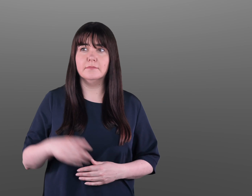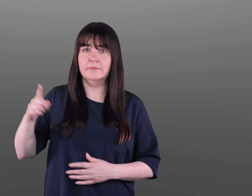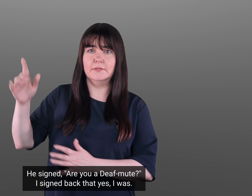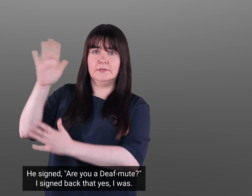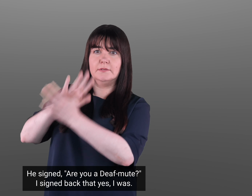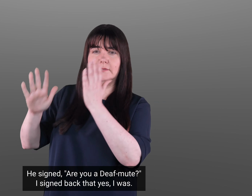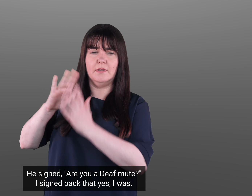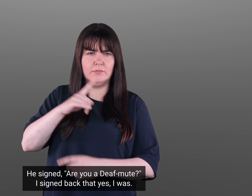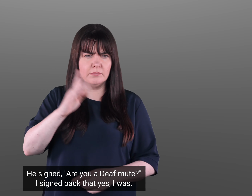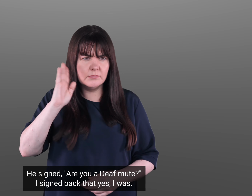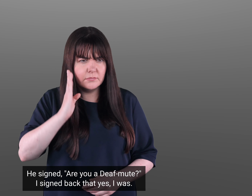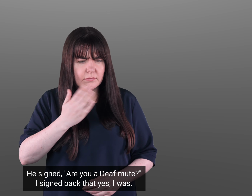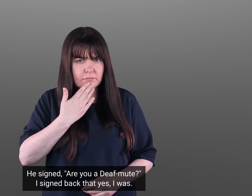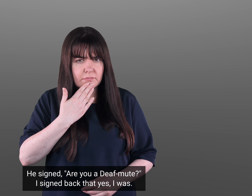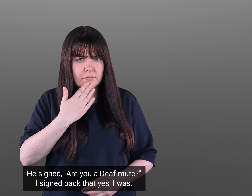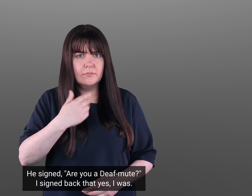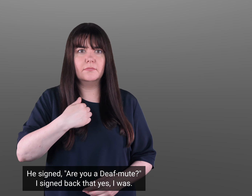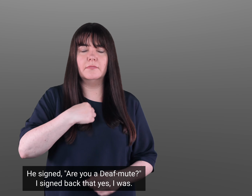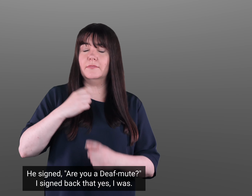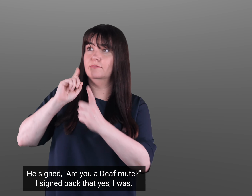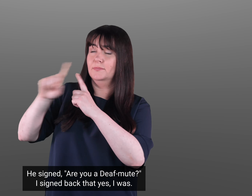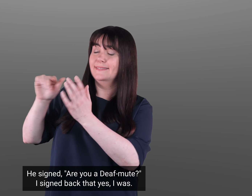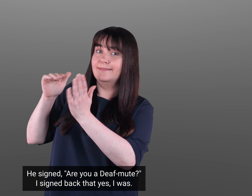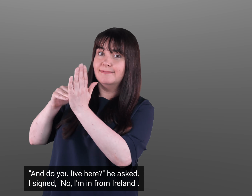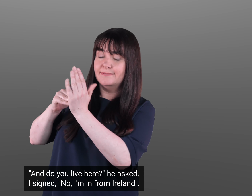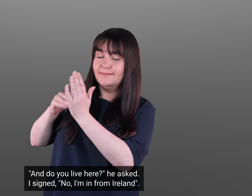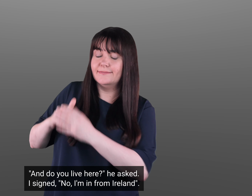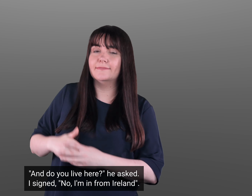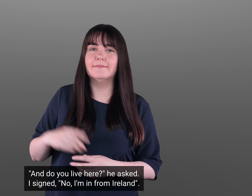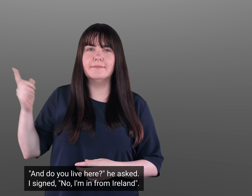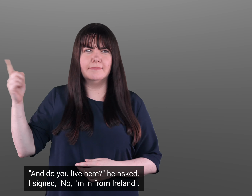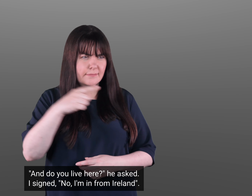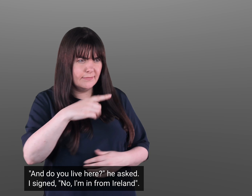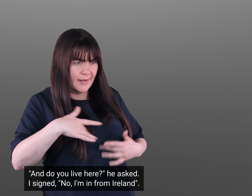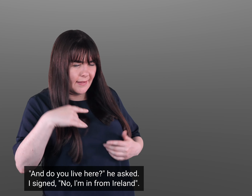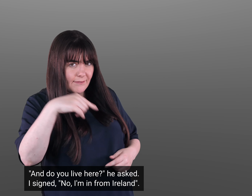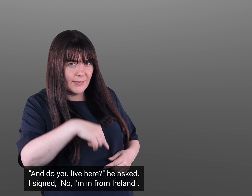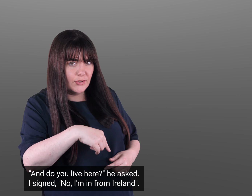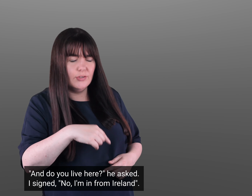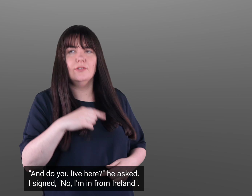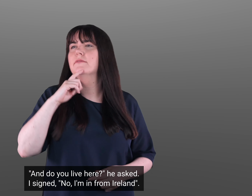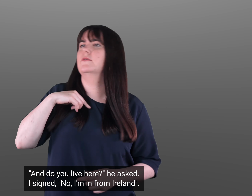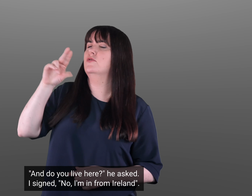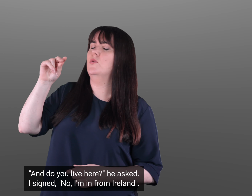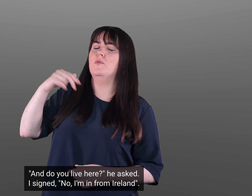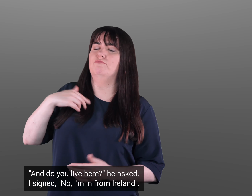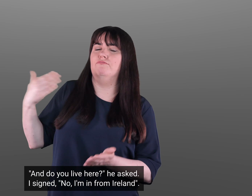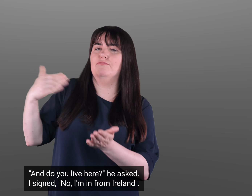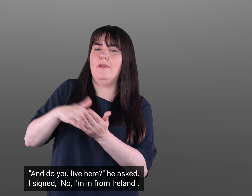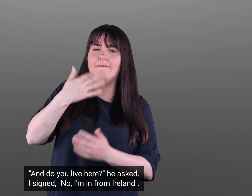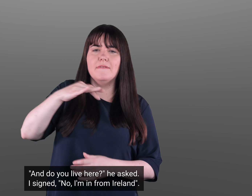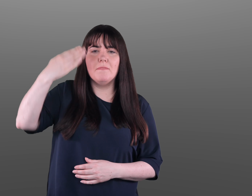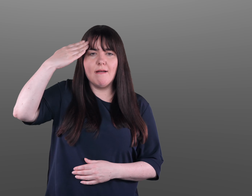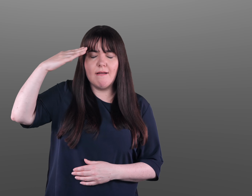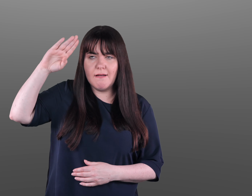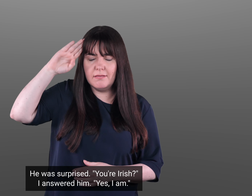He signed, "Are you a deaf mute?" I signed back that yes, I was. "And do you live here?" he asked. I signed,